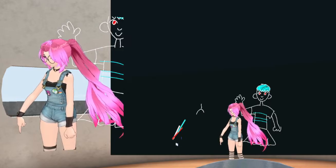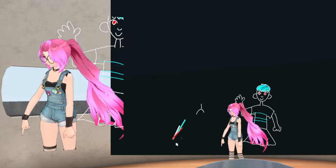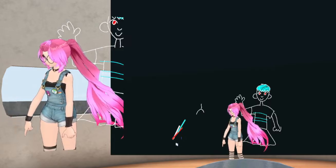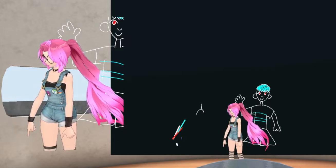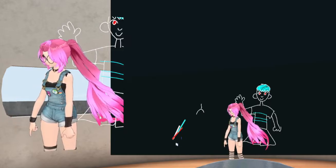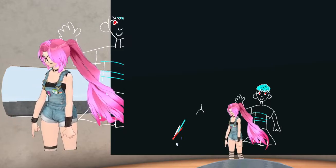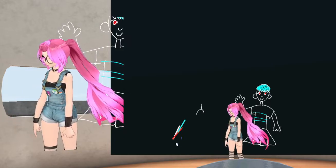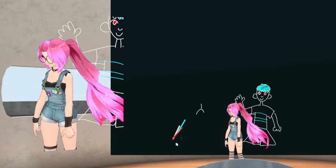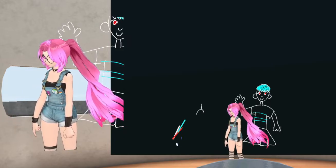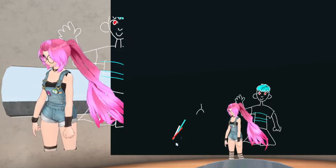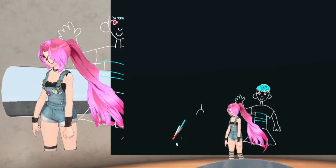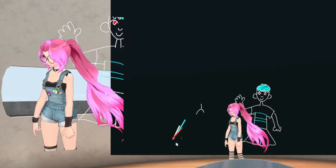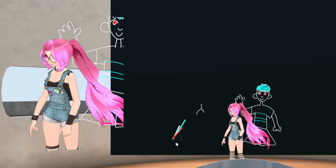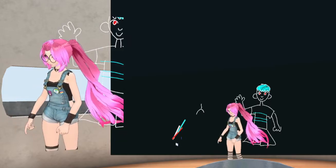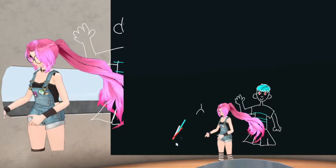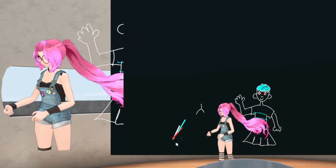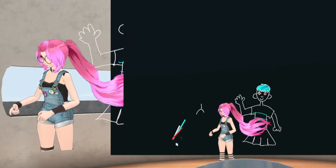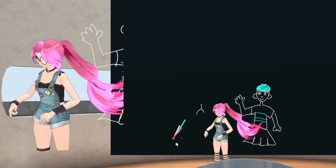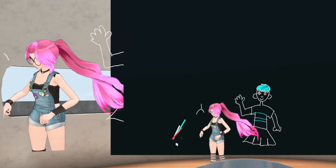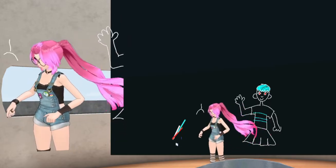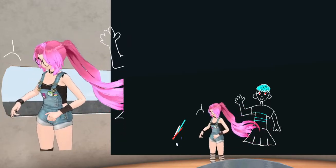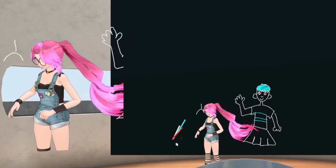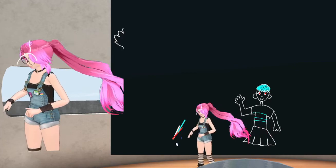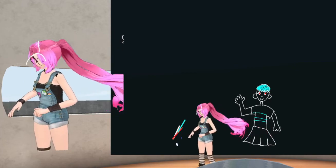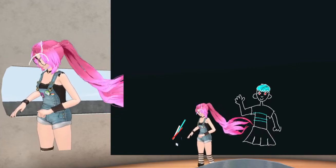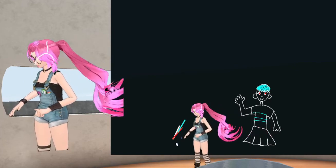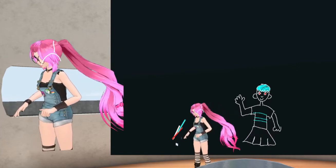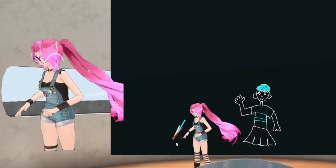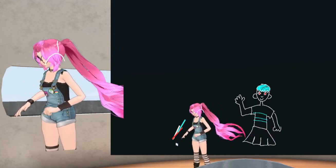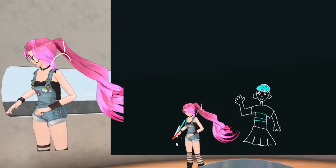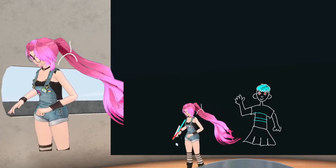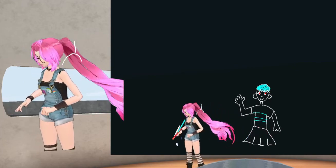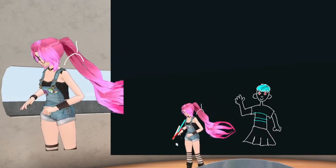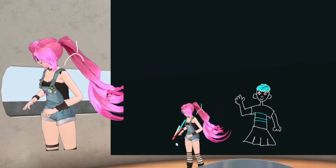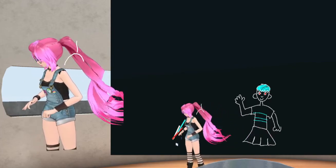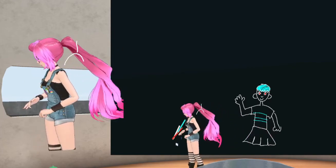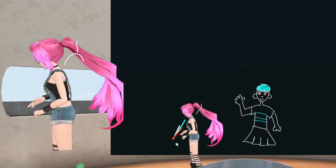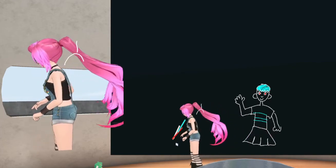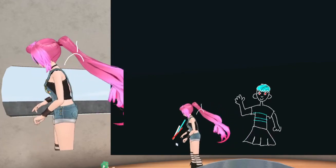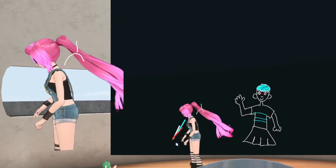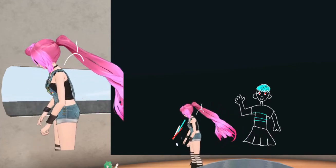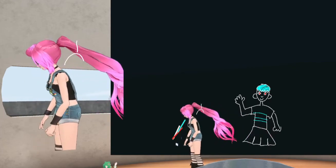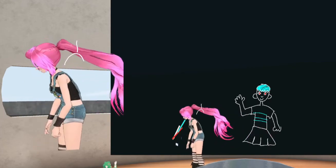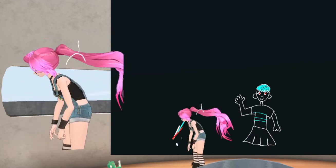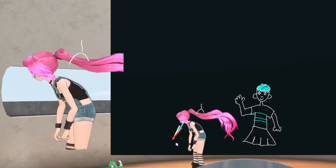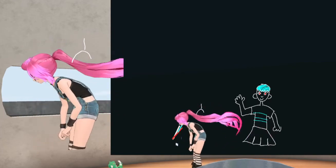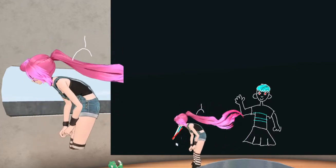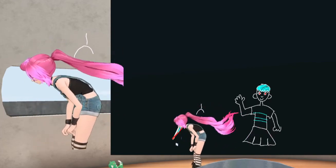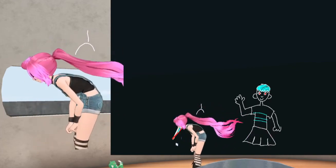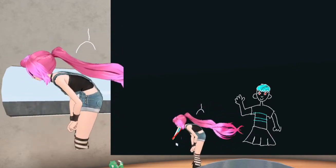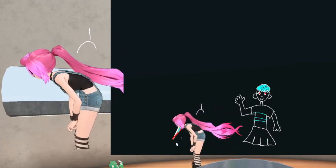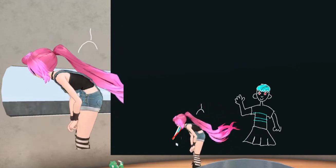Yes. Can you come forward, Penguins? It's very hard for me to see your hands there. Thank you.